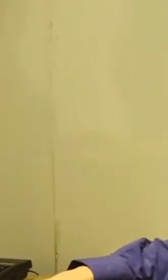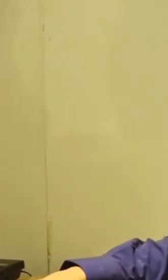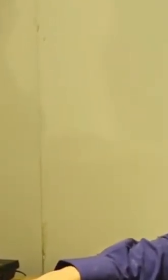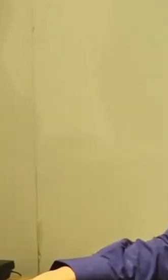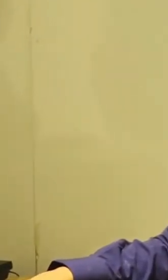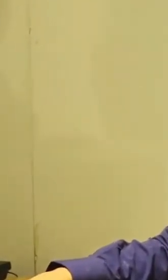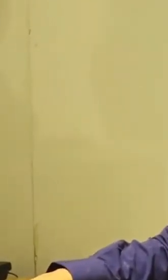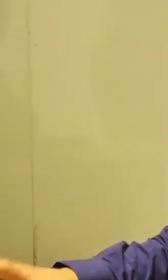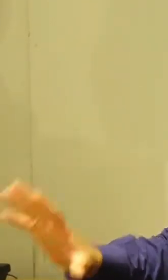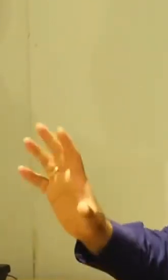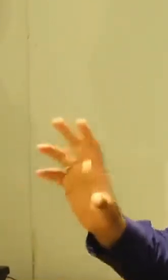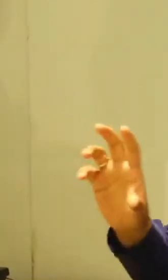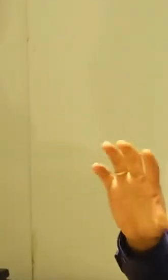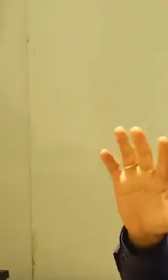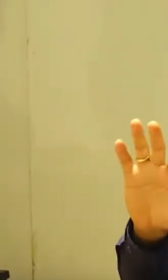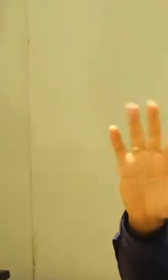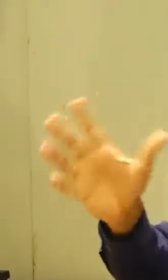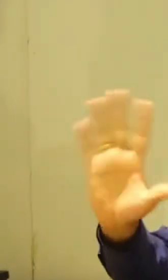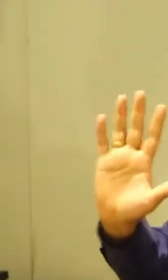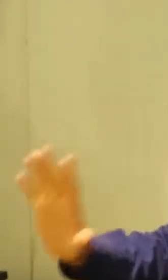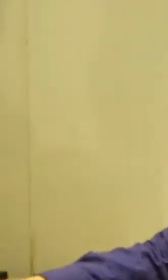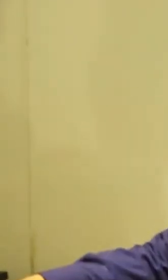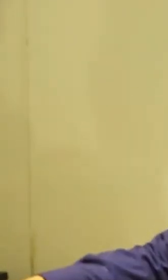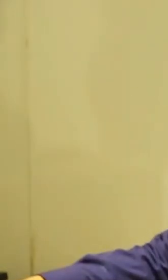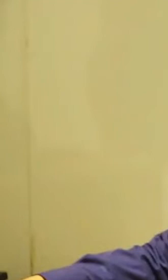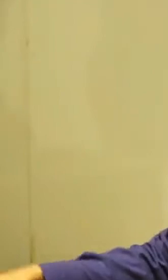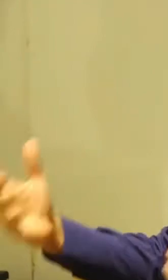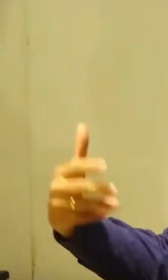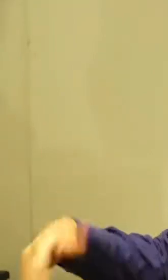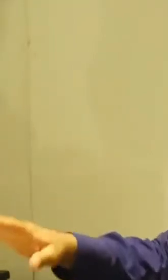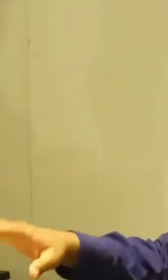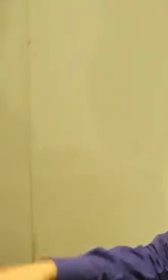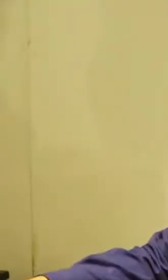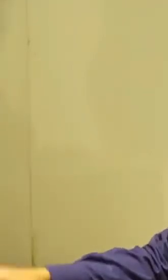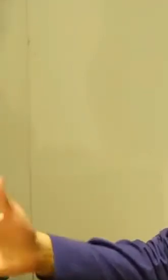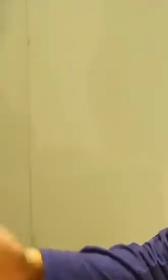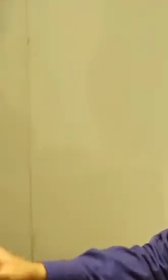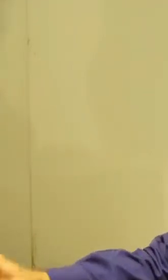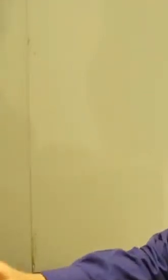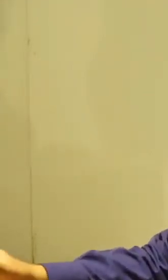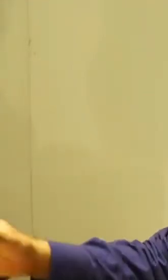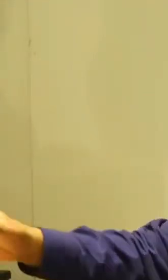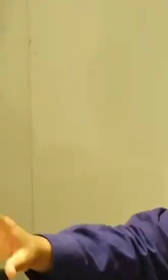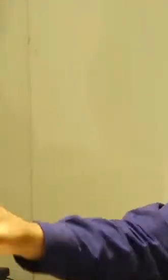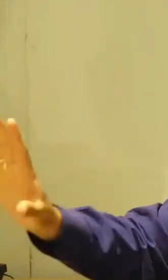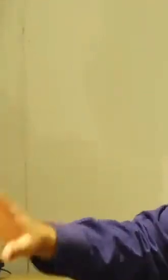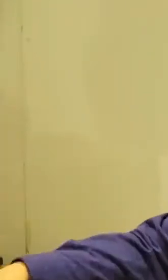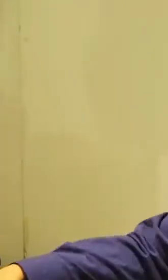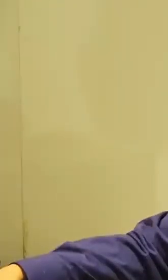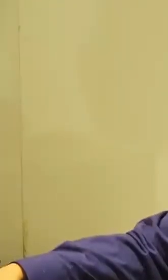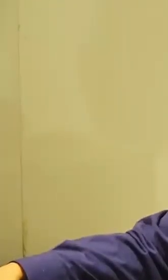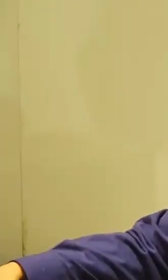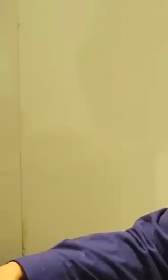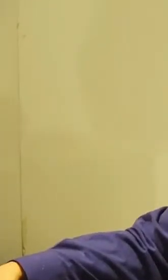was concerned, life, everyone knew, had a particular and specified meaning. It basically meant, can you deprive a person of their life according